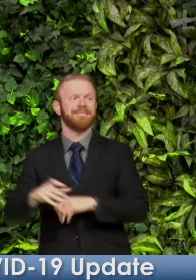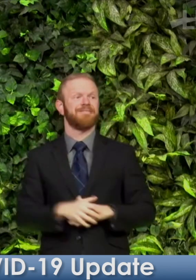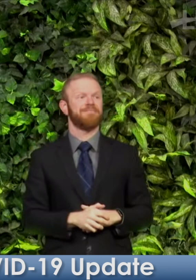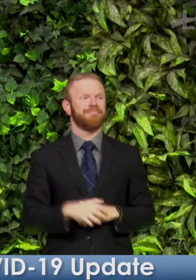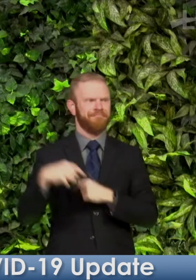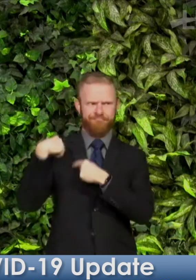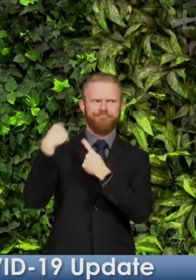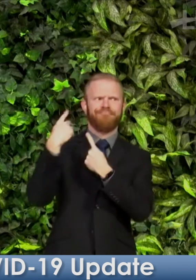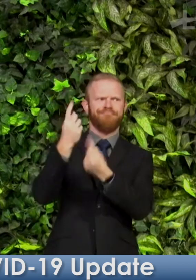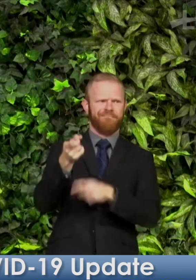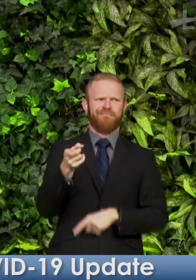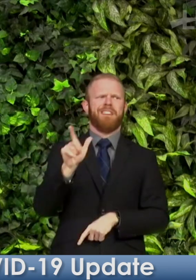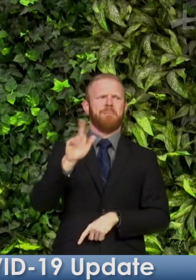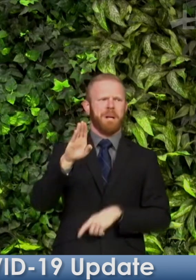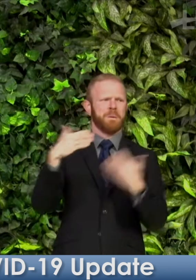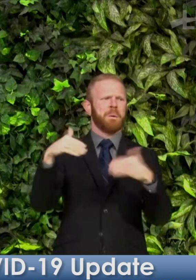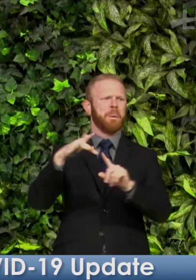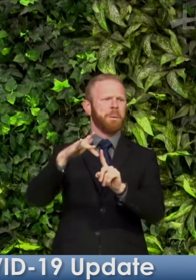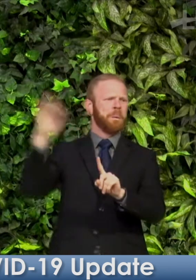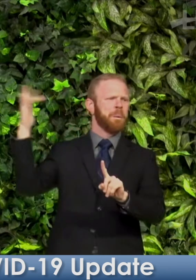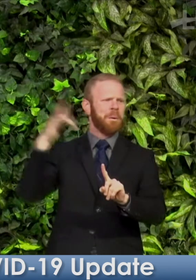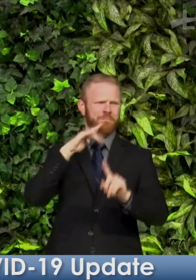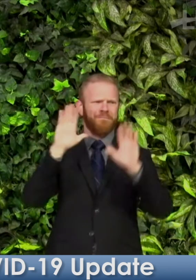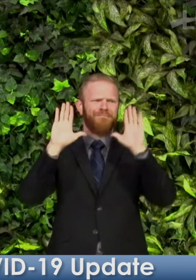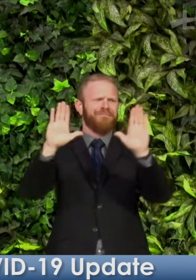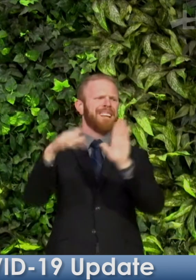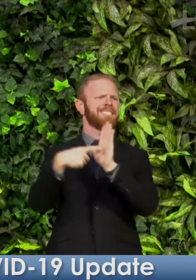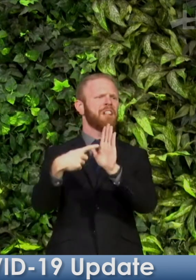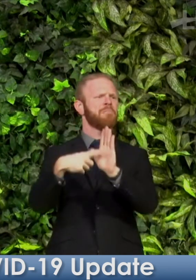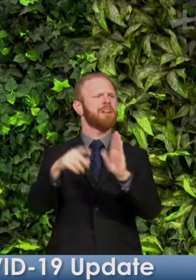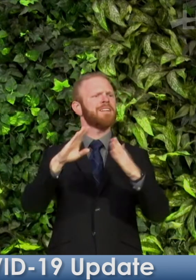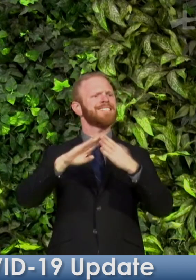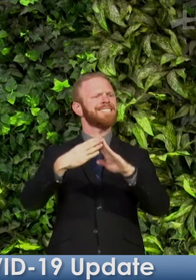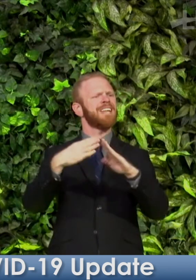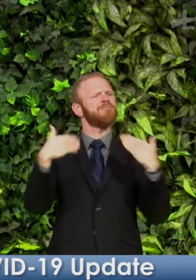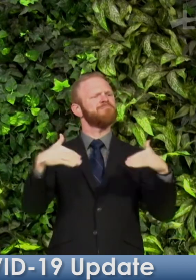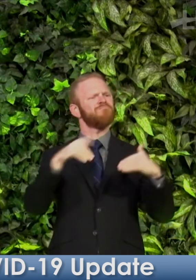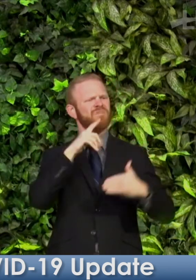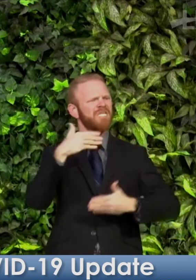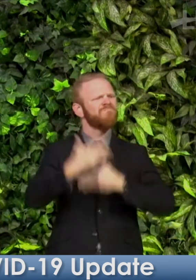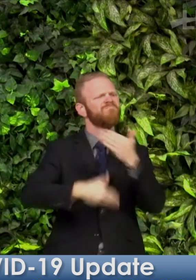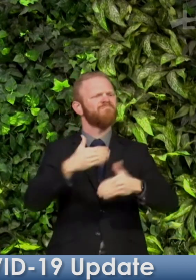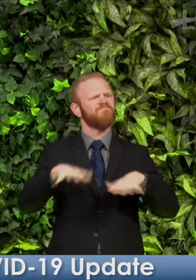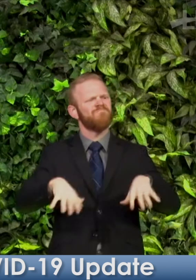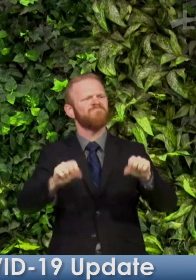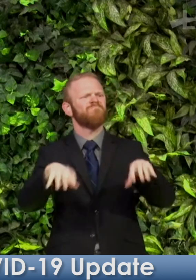standout, an exceptional example of a city at scale doing remarkable things. I